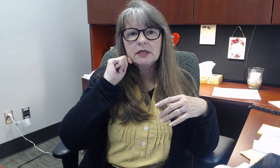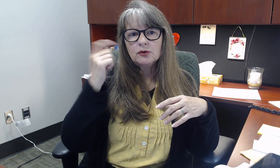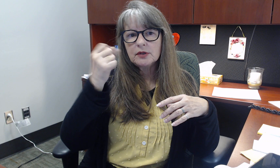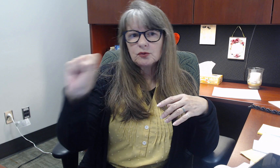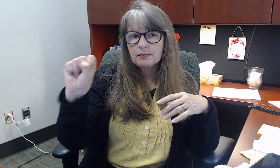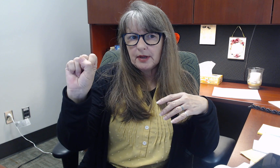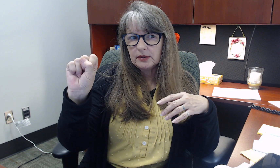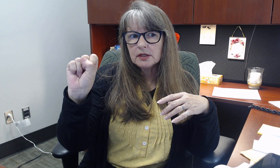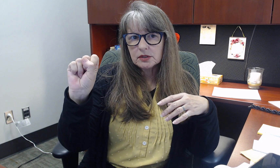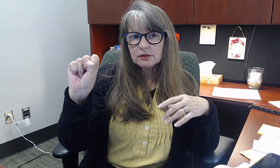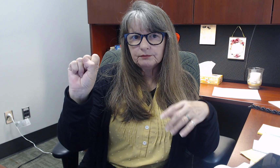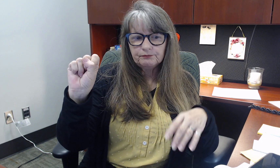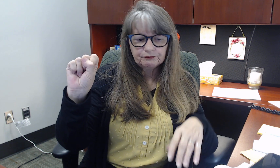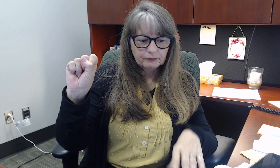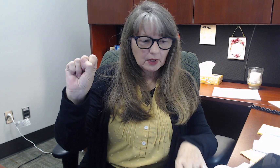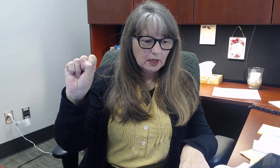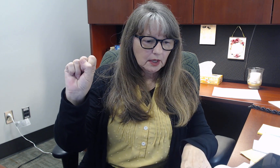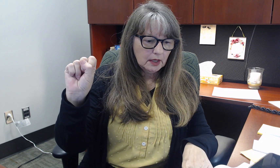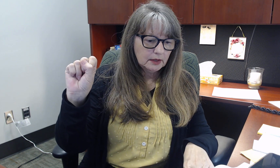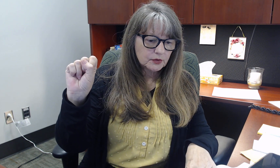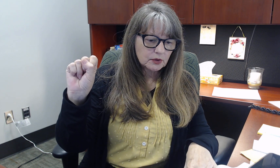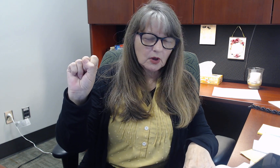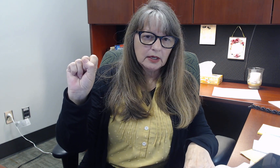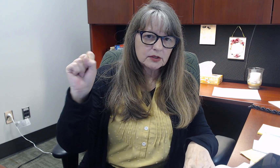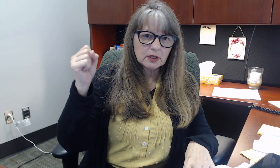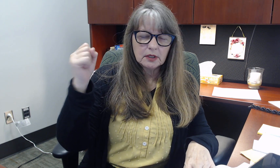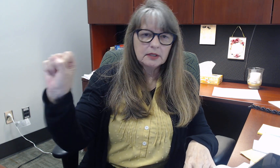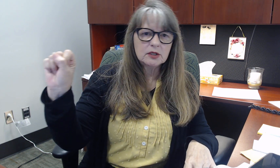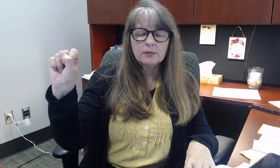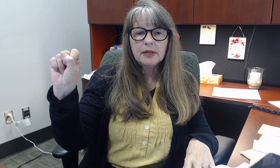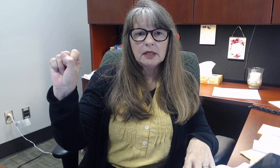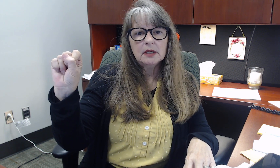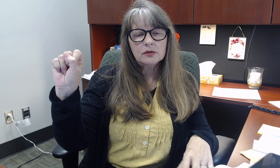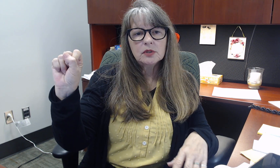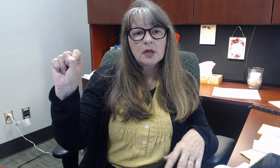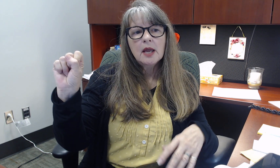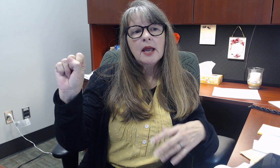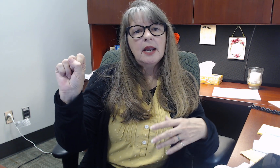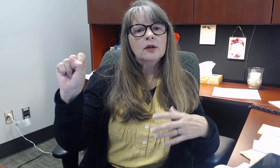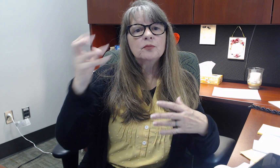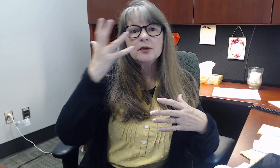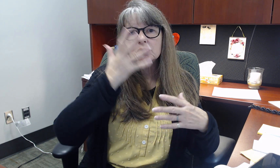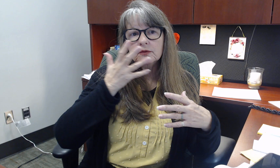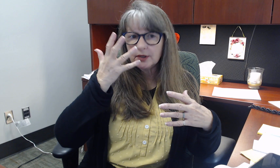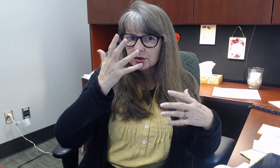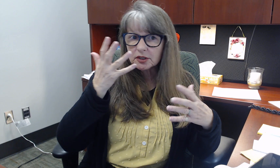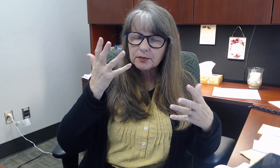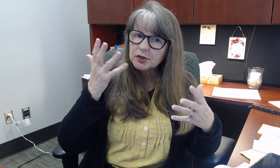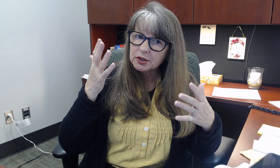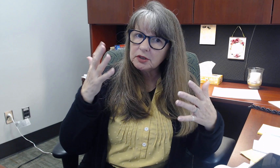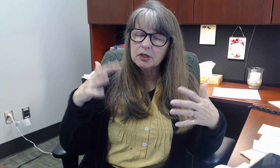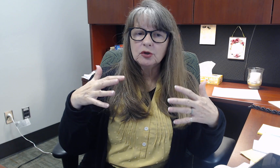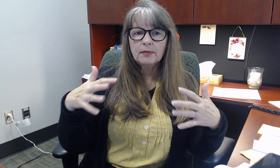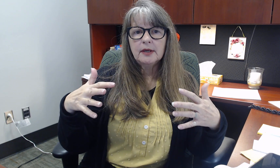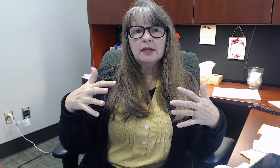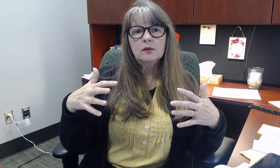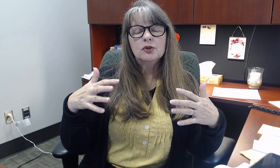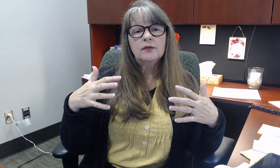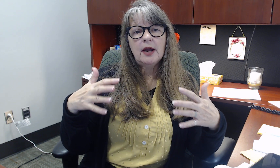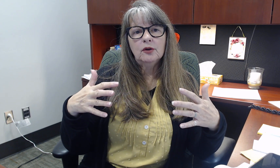that's rebellious, and it's disobedience. And it depends on your facial expression and your body language of how you're doing